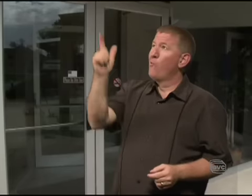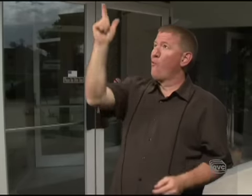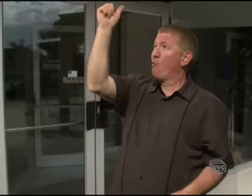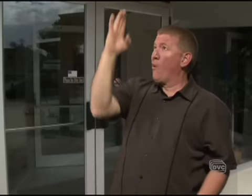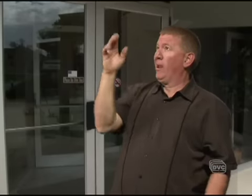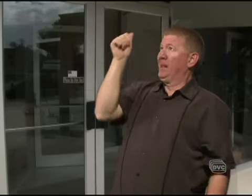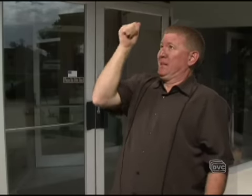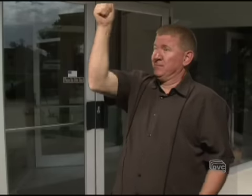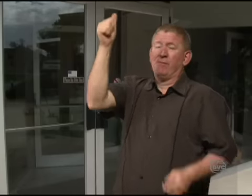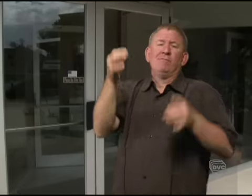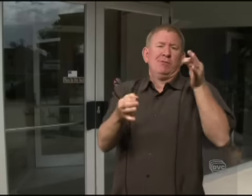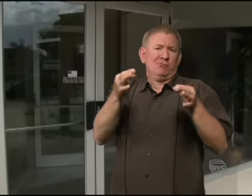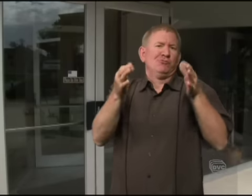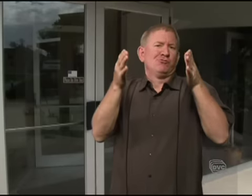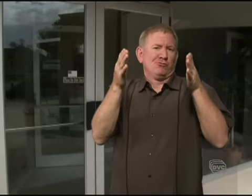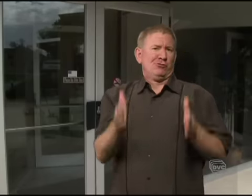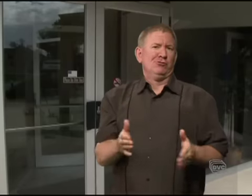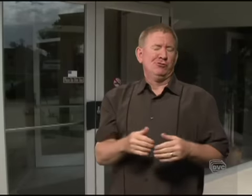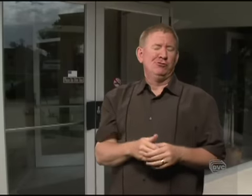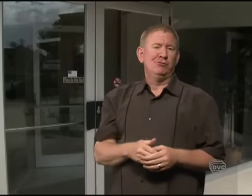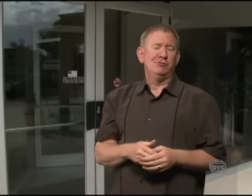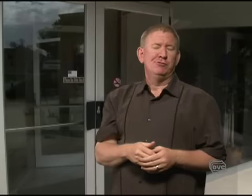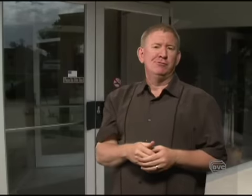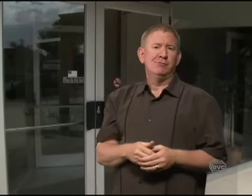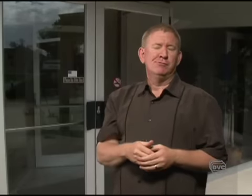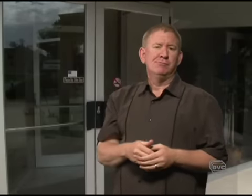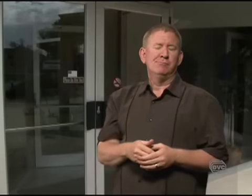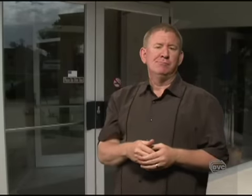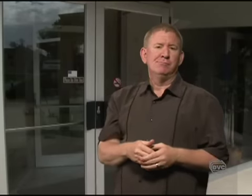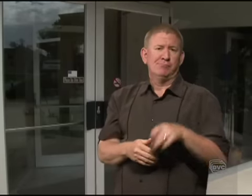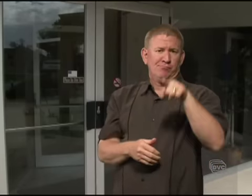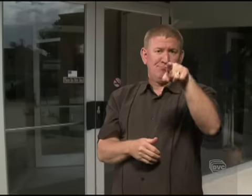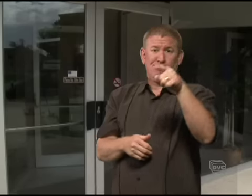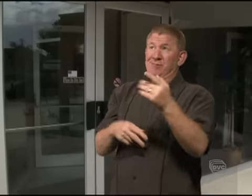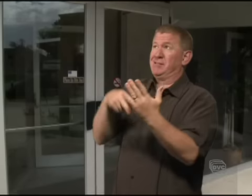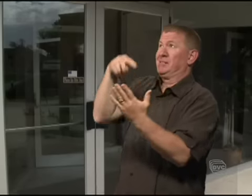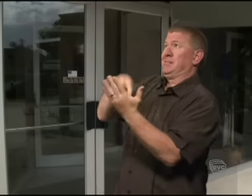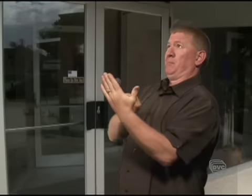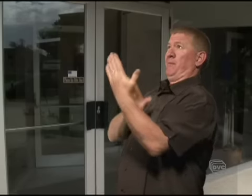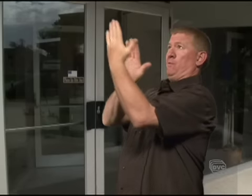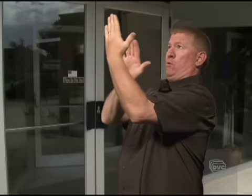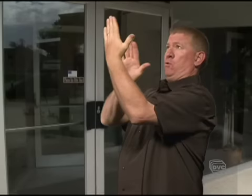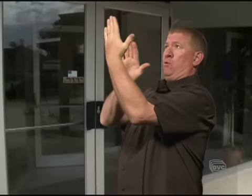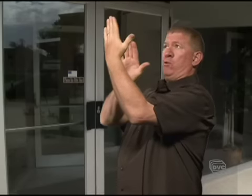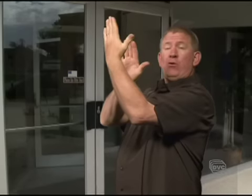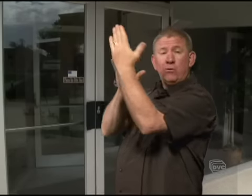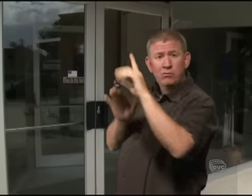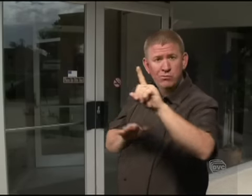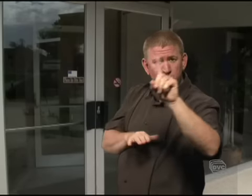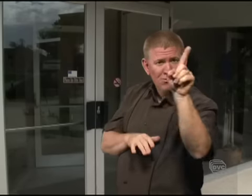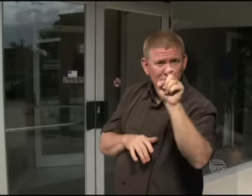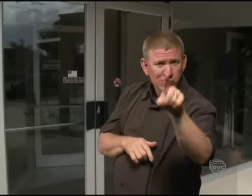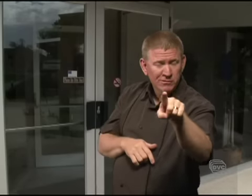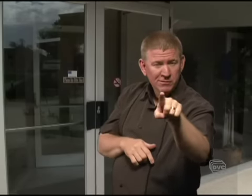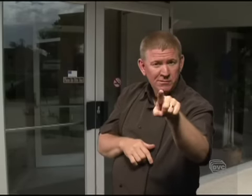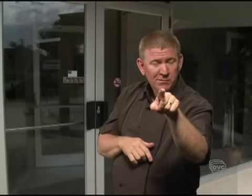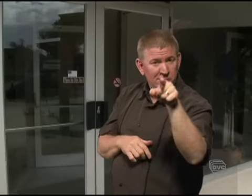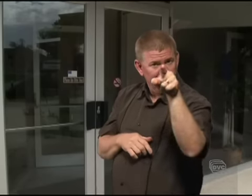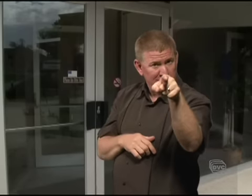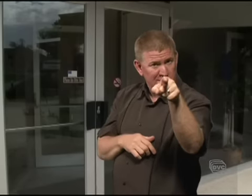is the judge. And as you stand before God the big question is are